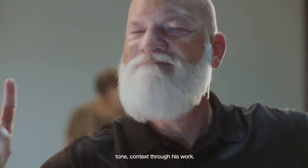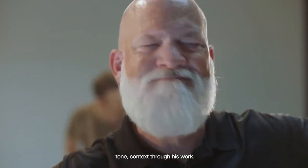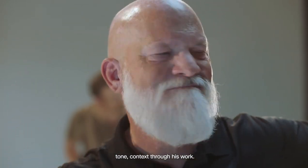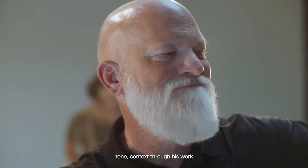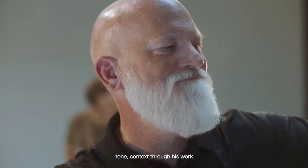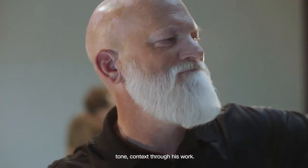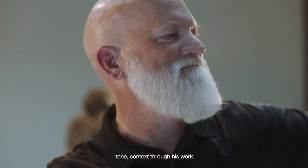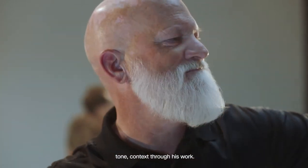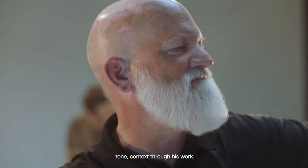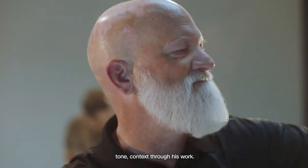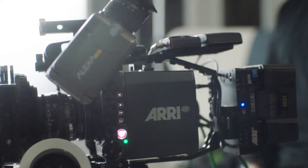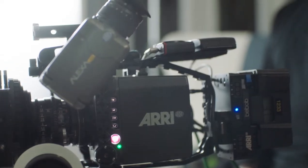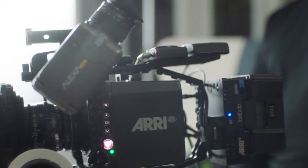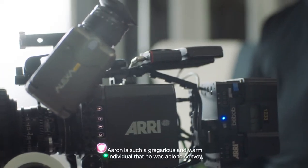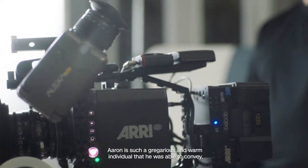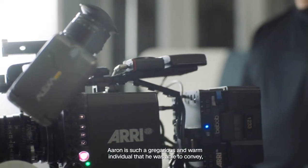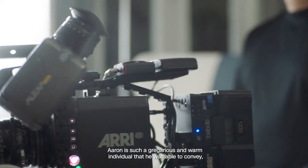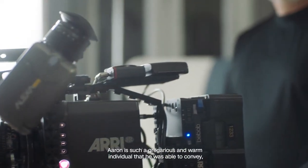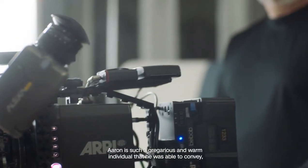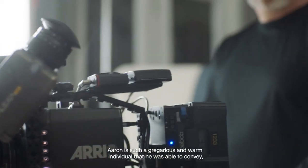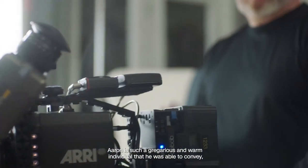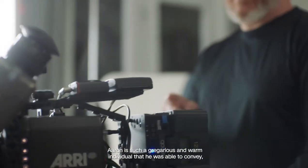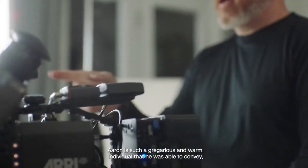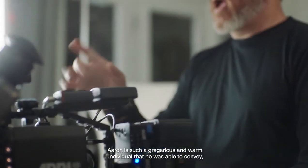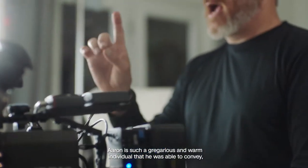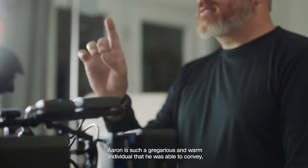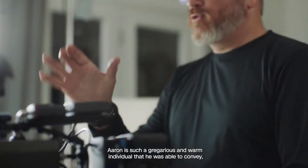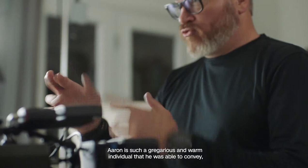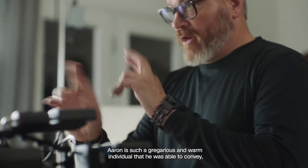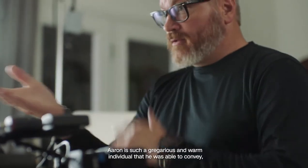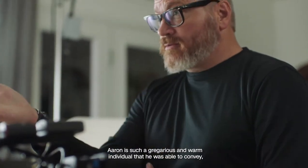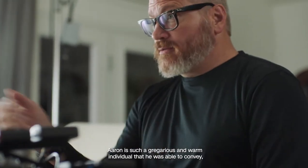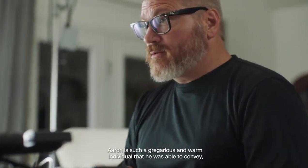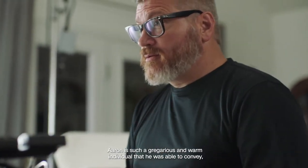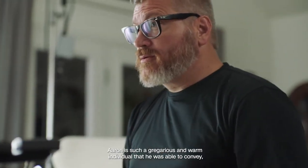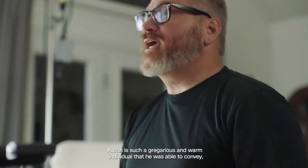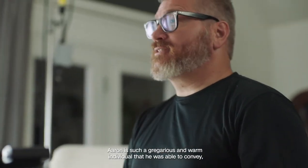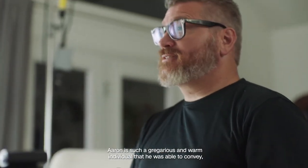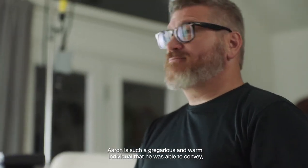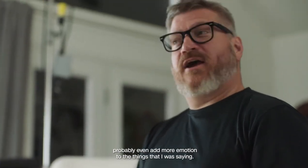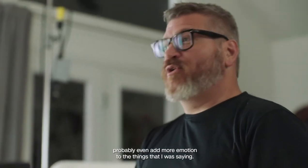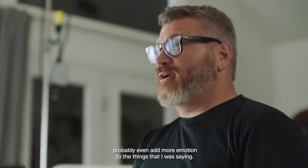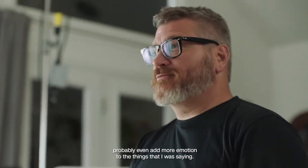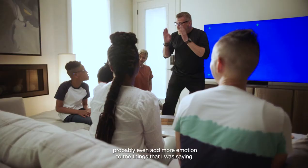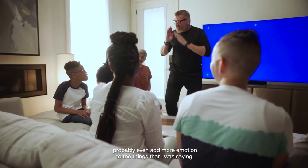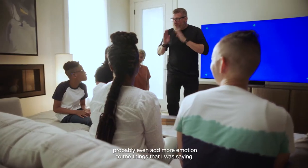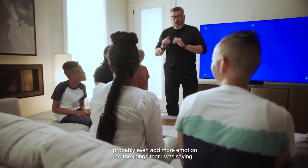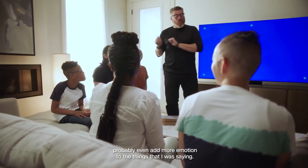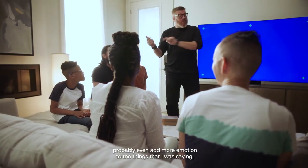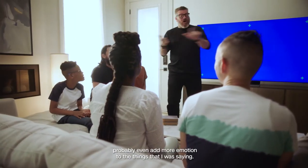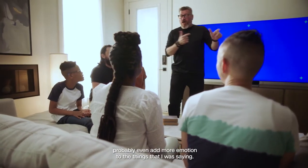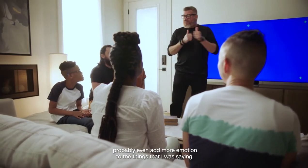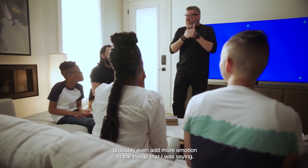context through his work. Aaron is such a gregarious and warm individual that he was able to convey, probably even add